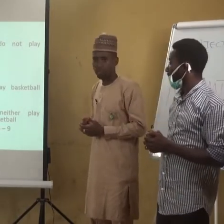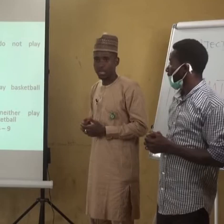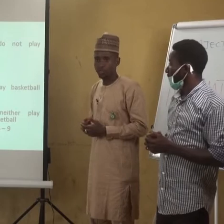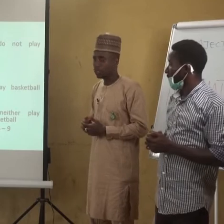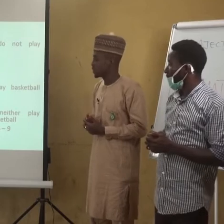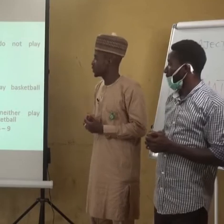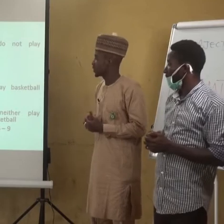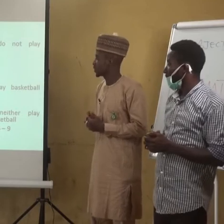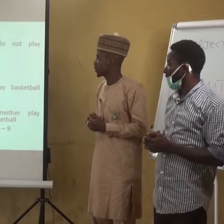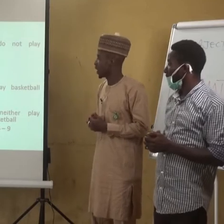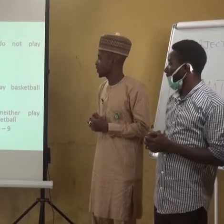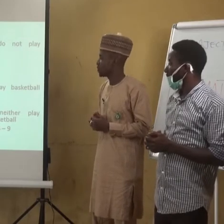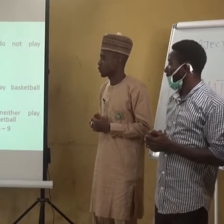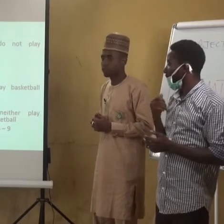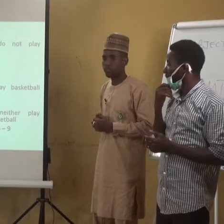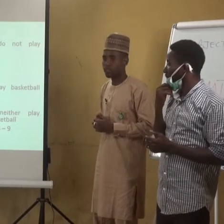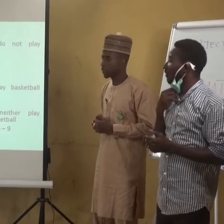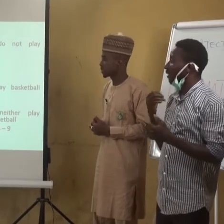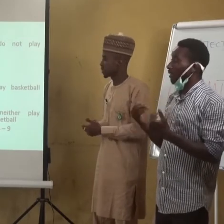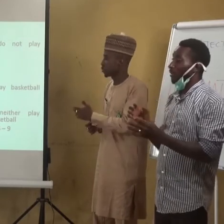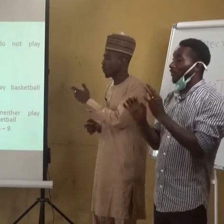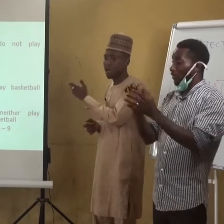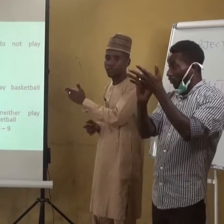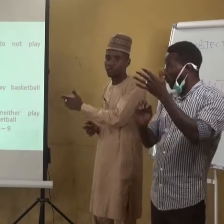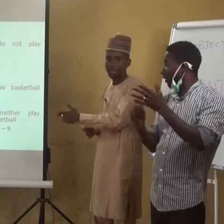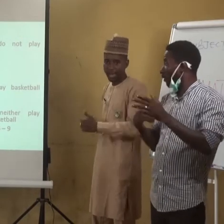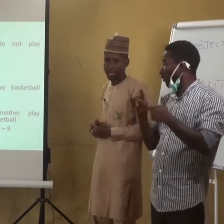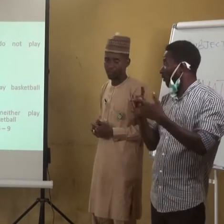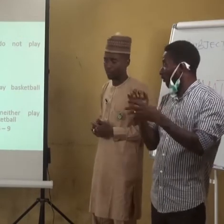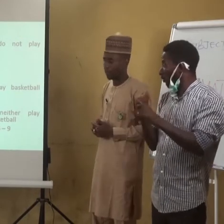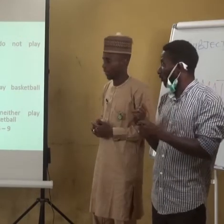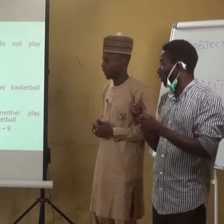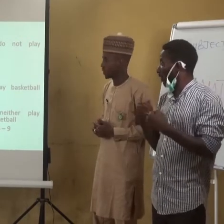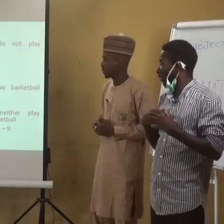upon subtraction, 65 minus 56, we have 9.